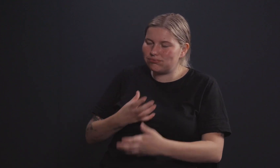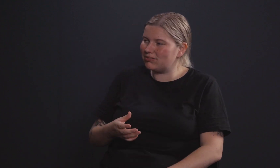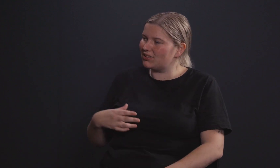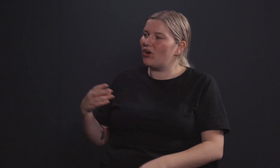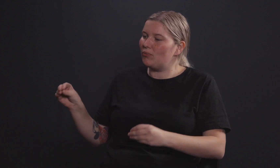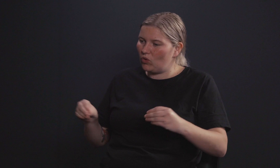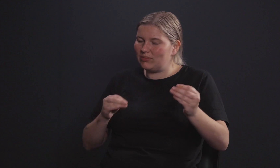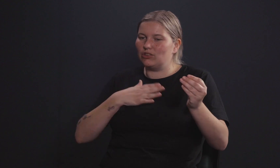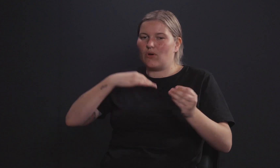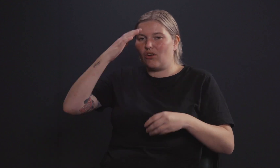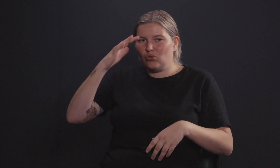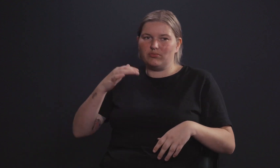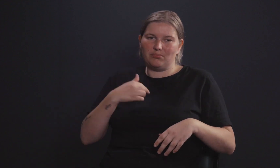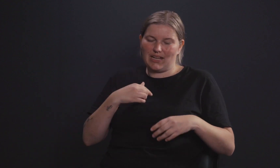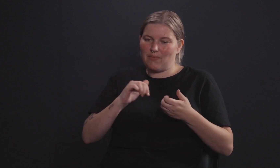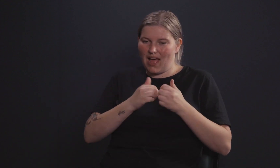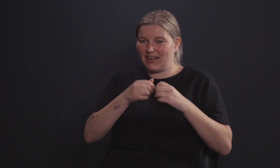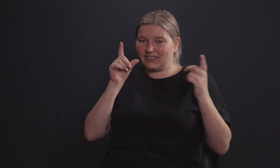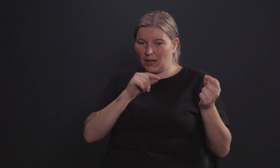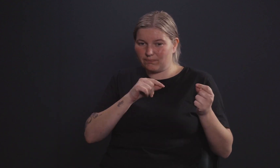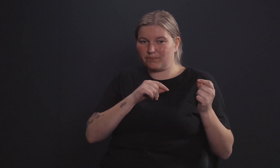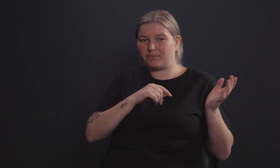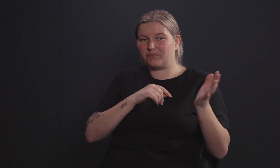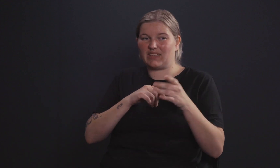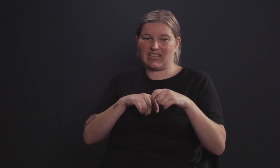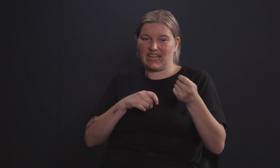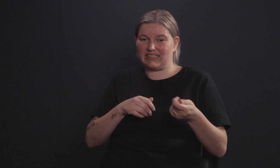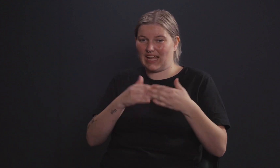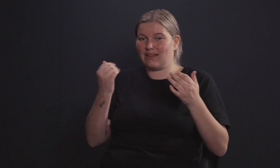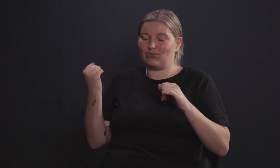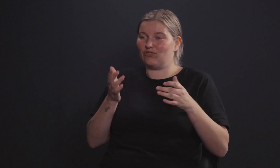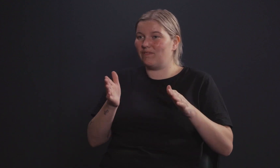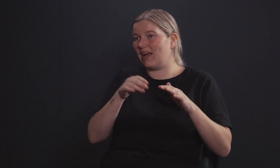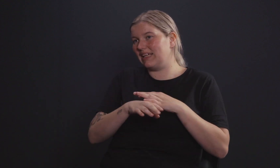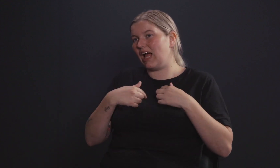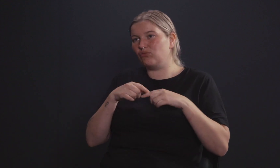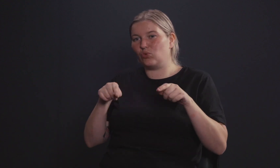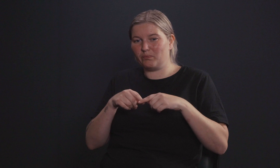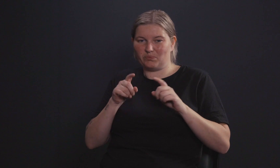exhausted. They took me to my room and my partner and I slept. The next day they brought River in and we stayed there for a